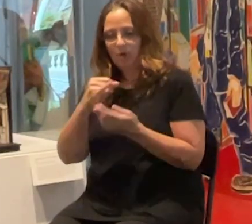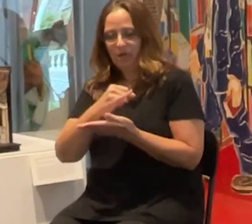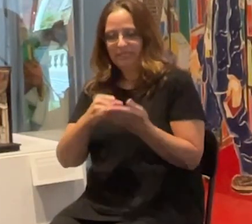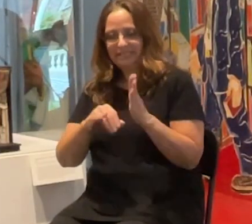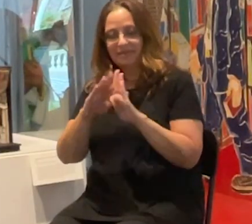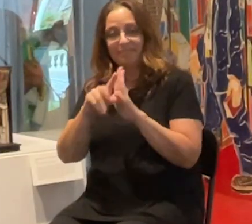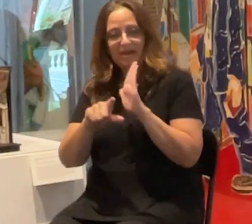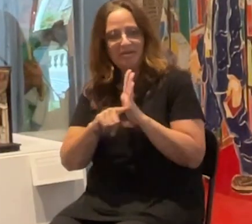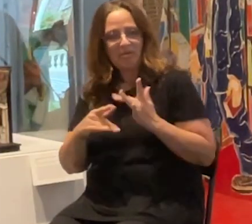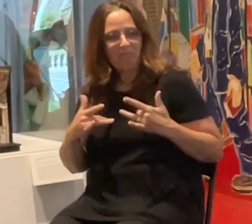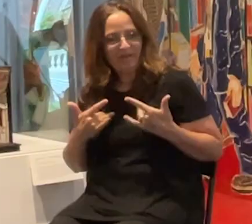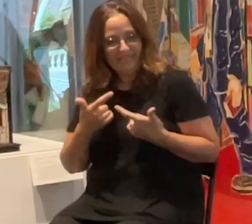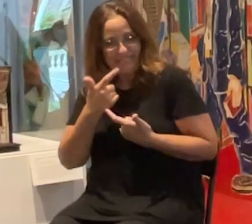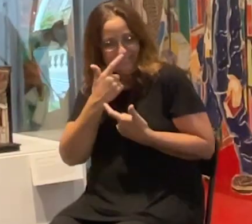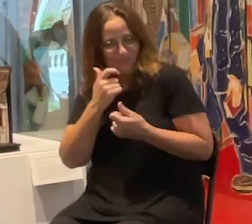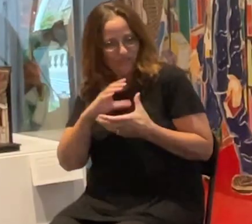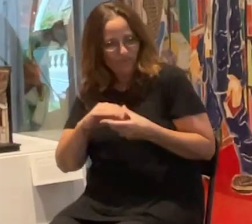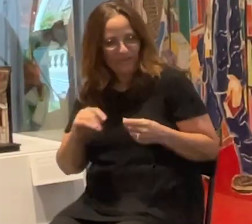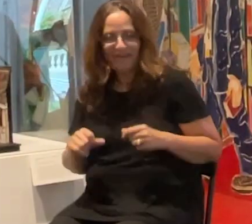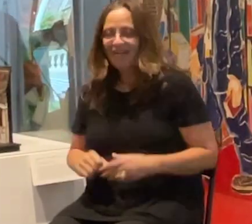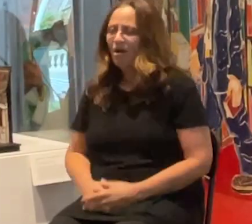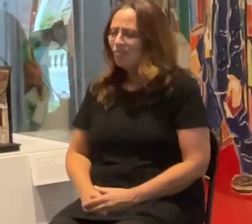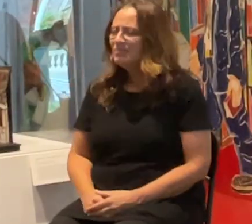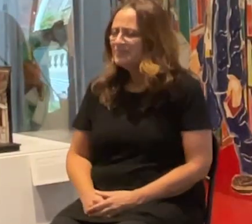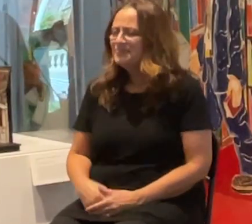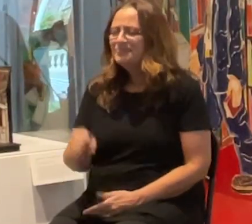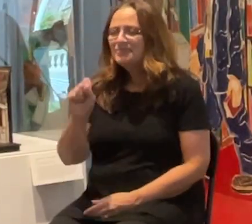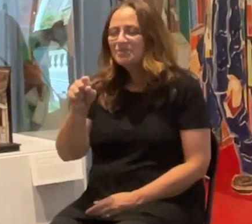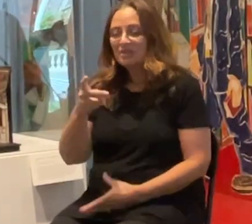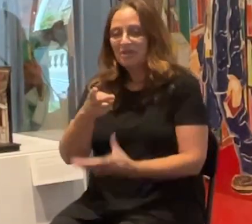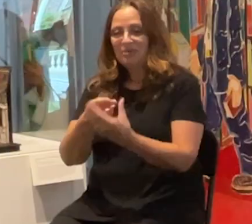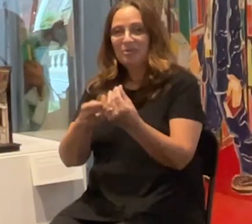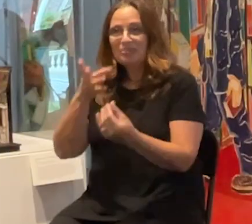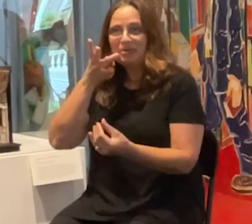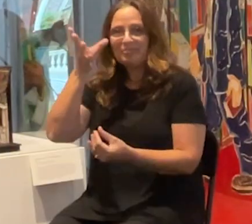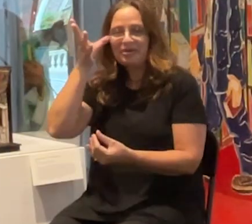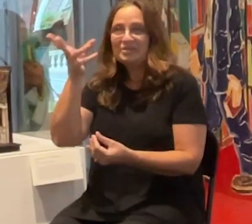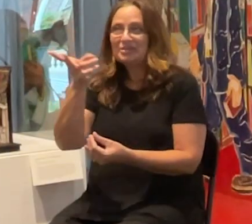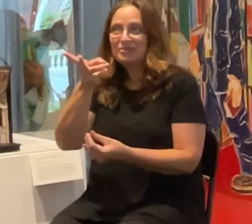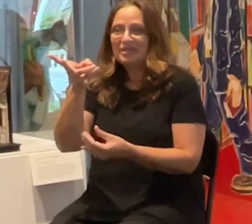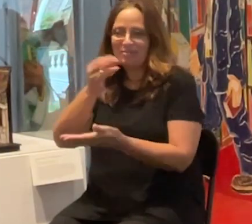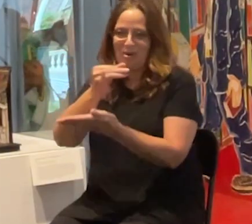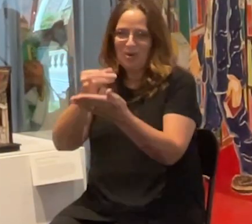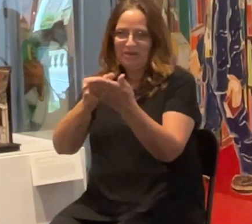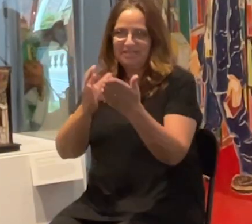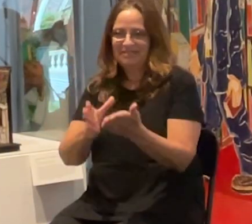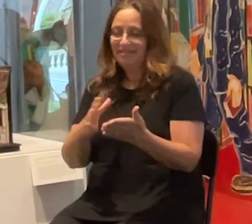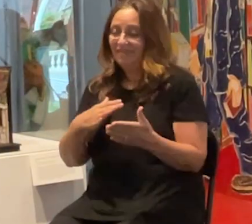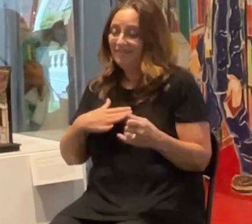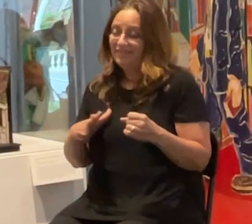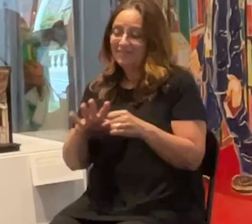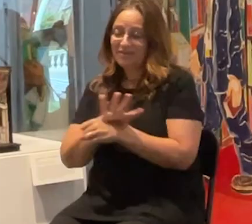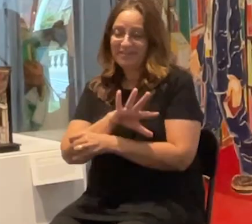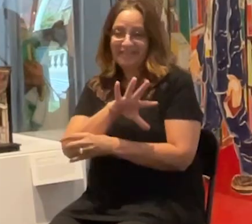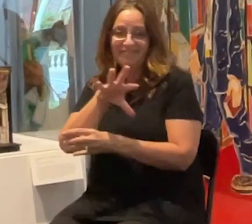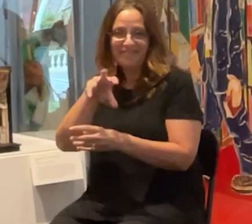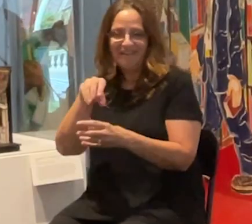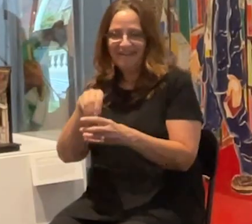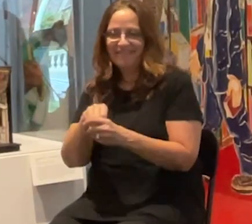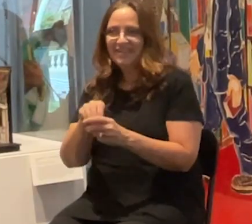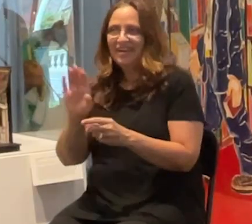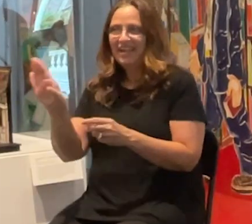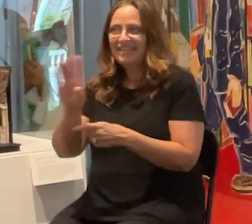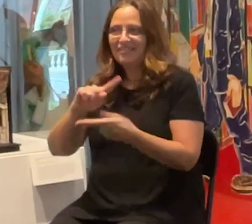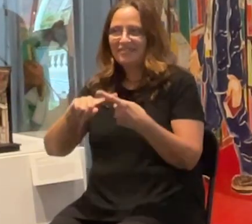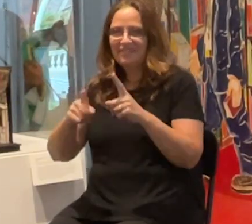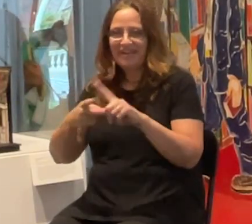background, because it's very interesting. Sure. Well, both my parents were artists, so I grew up completely immersed in it, all of their